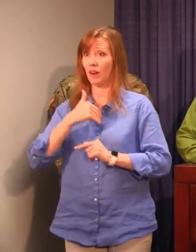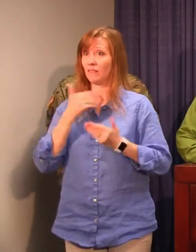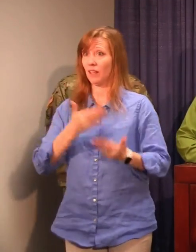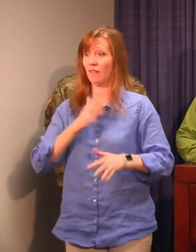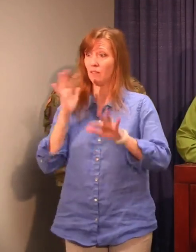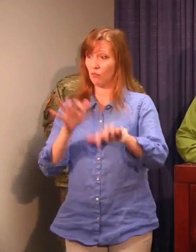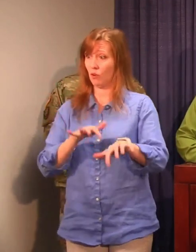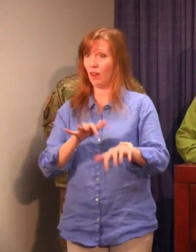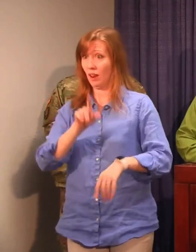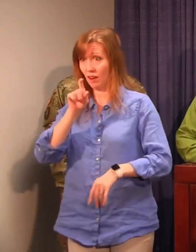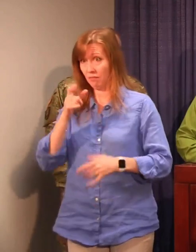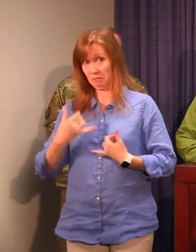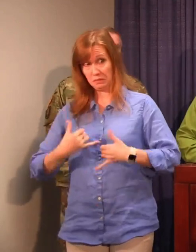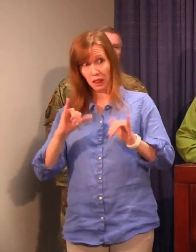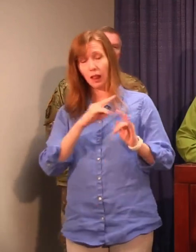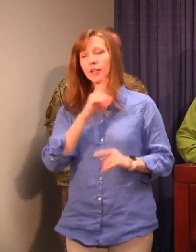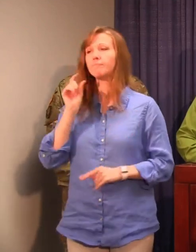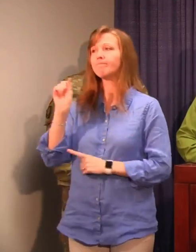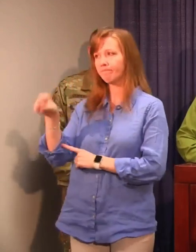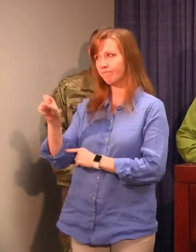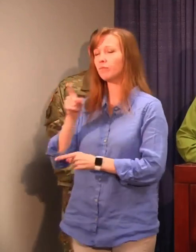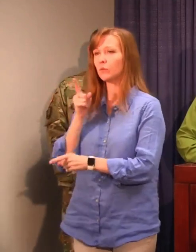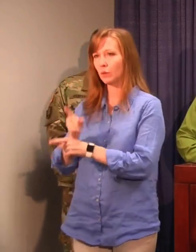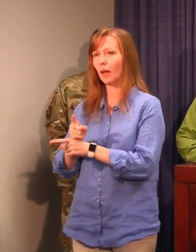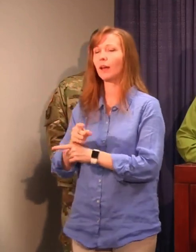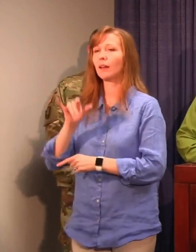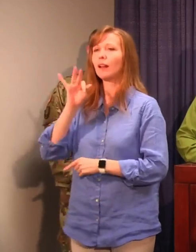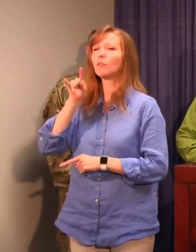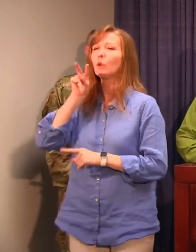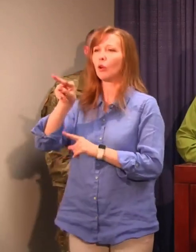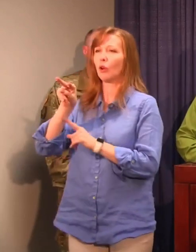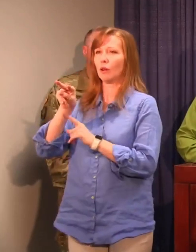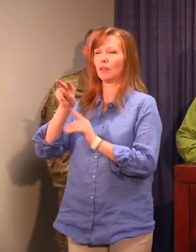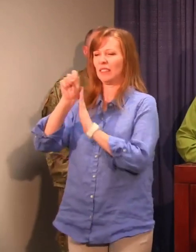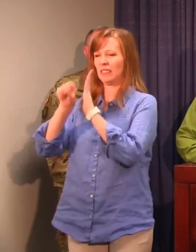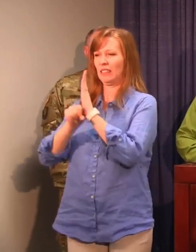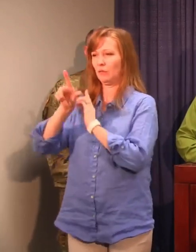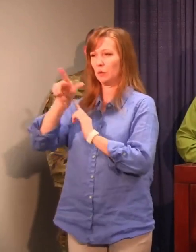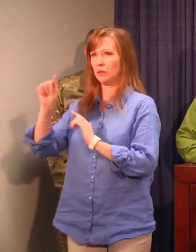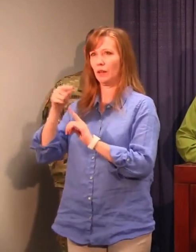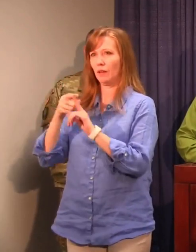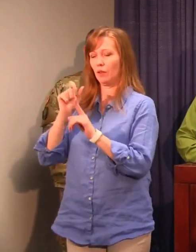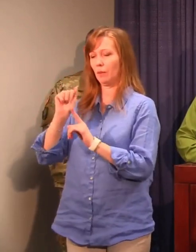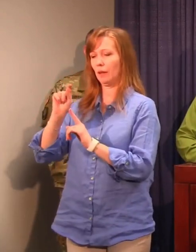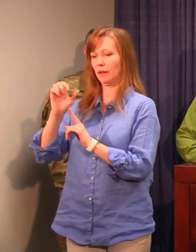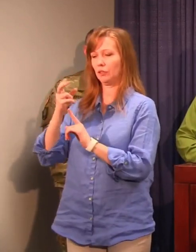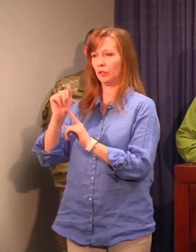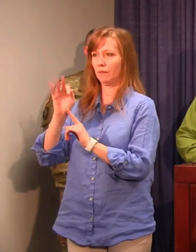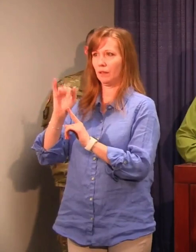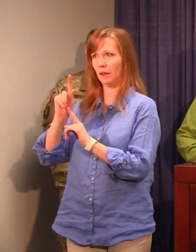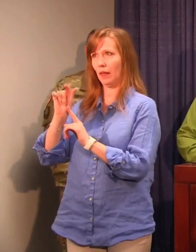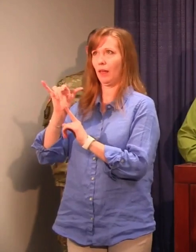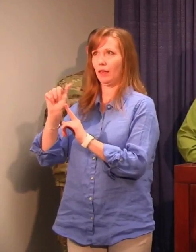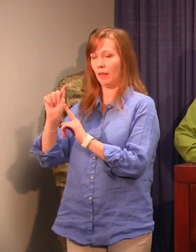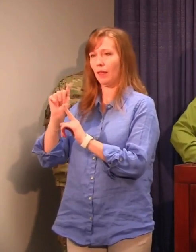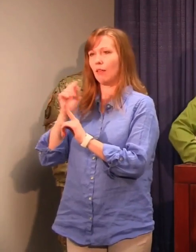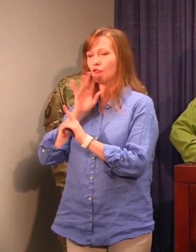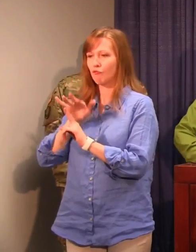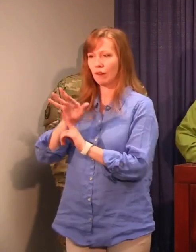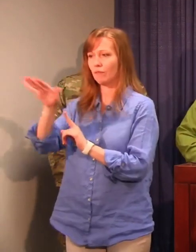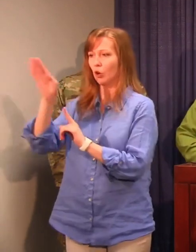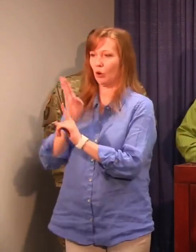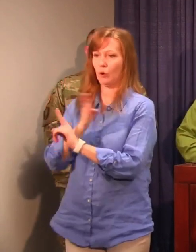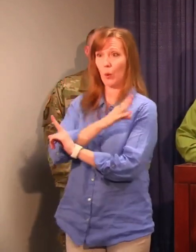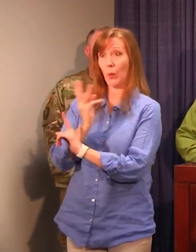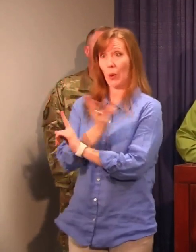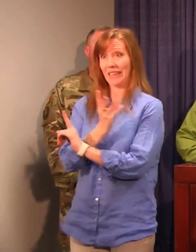between, in terms of the state of Louisiana, from the Atchafalaya River west to the Texas state line has been the